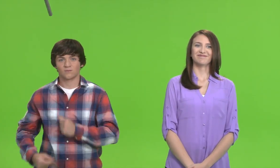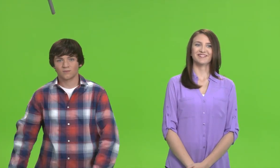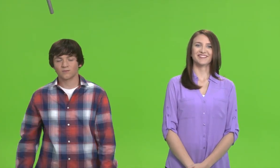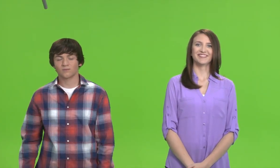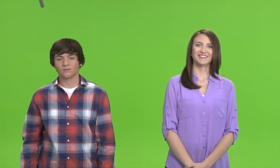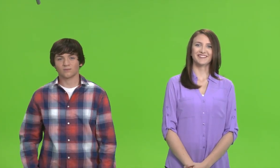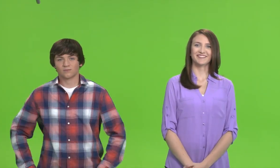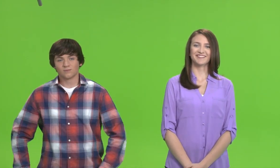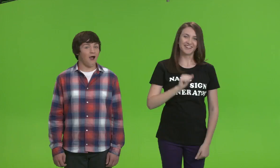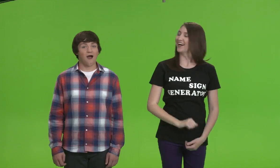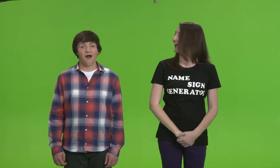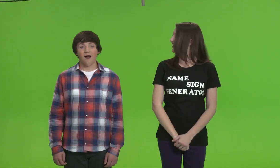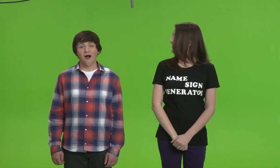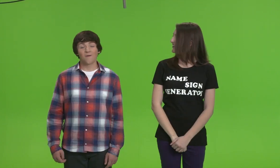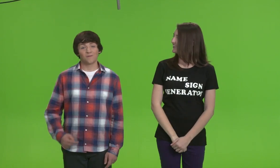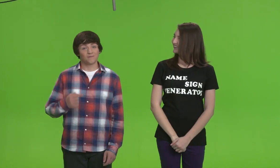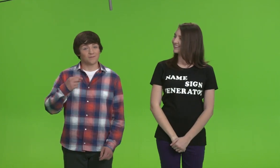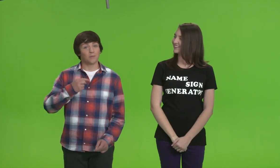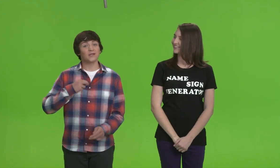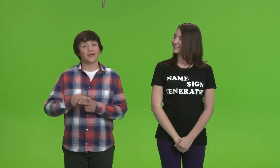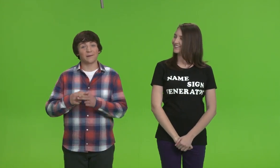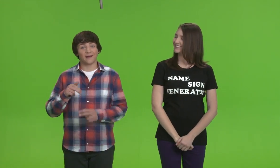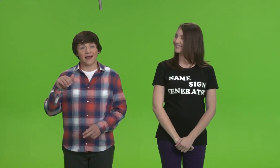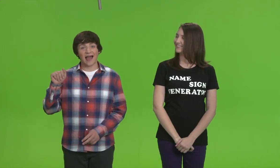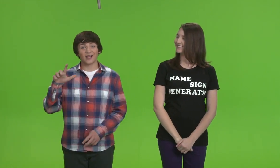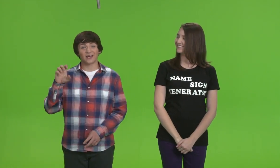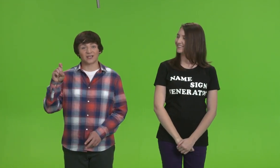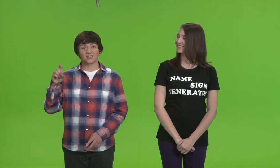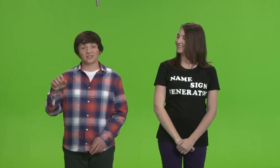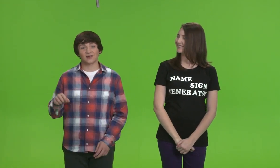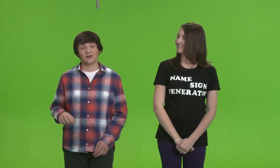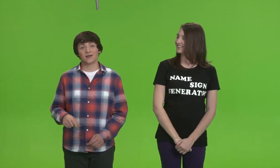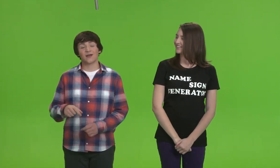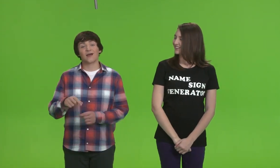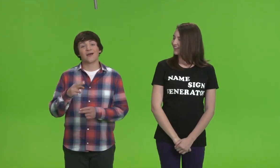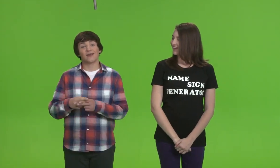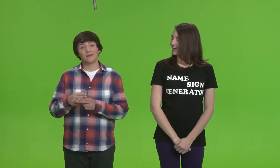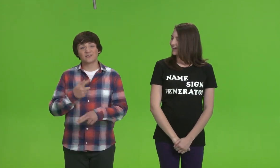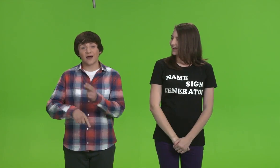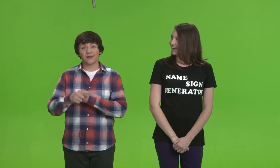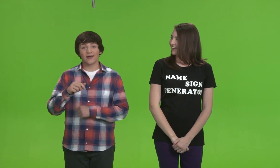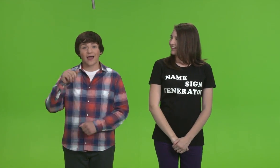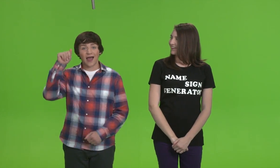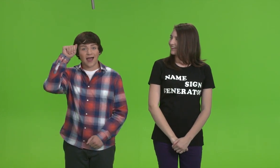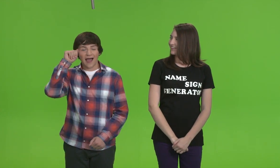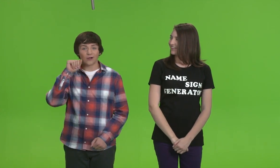And we are rolling. Me name, Alex. Name sign,